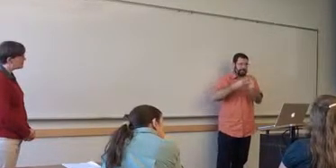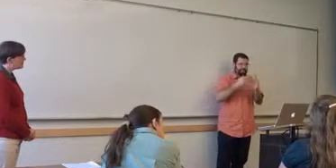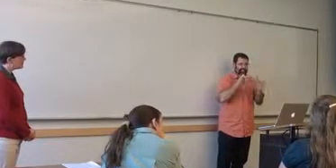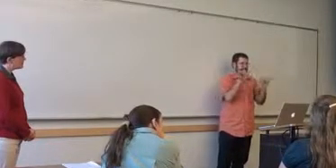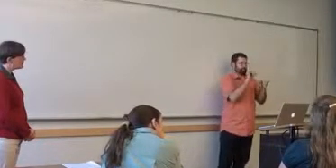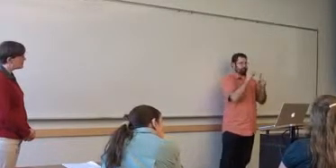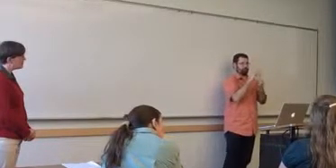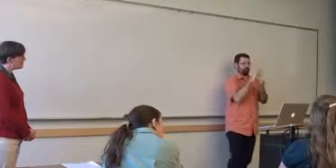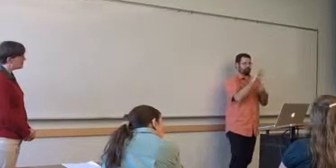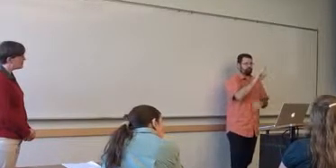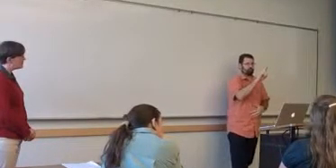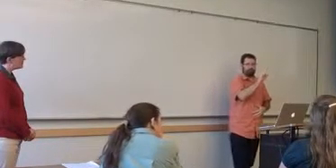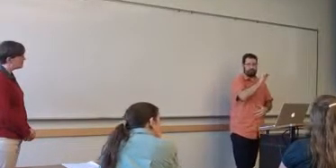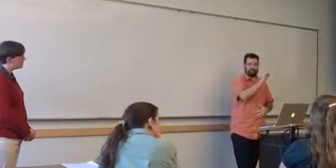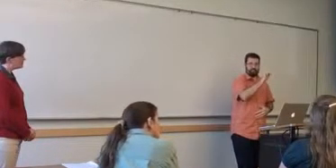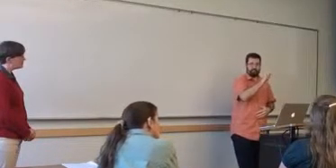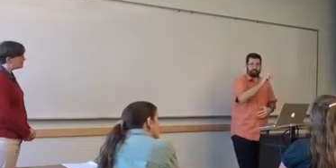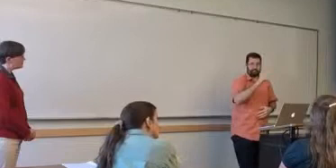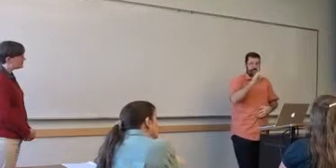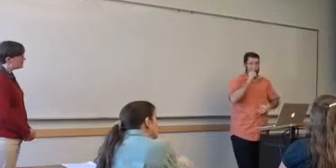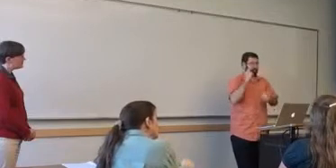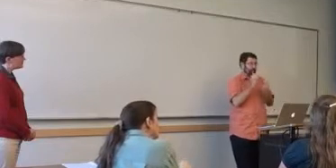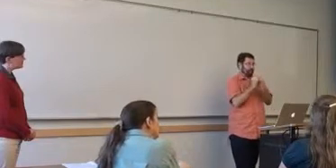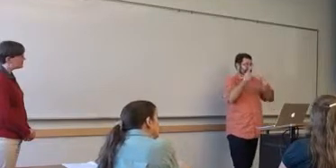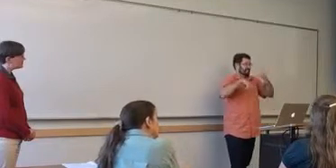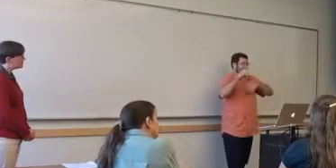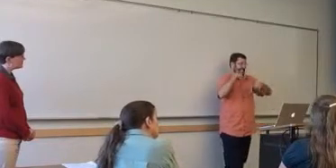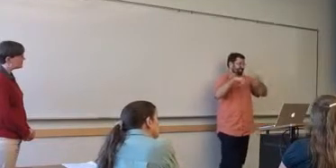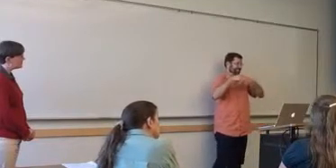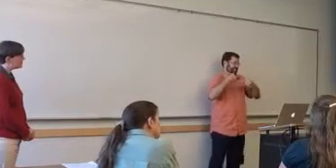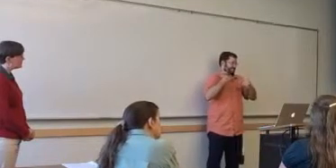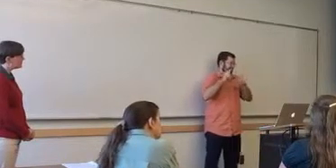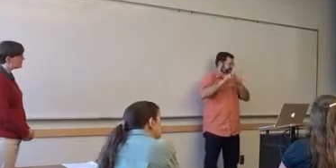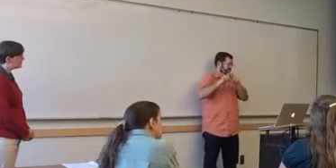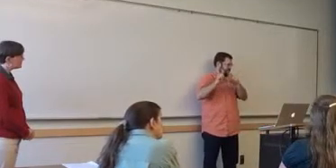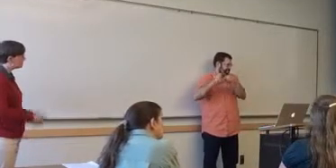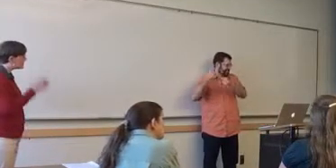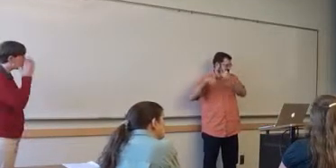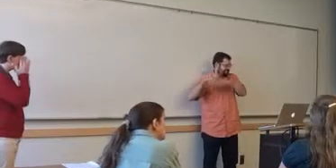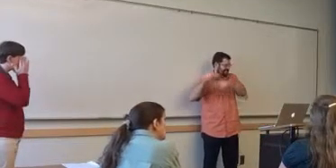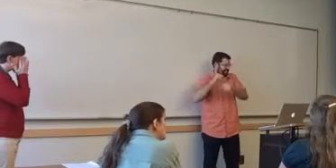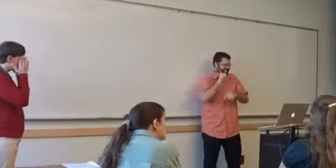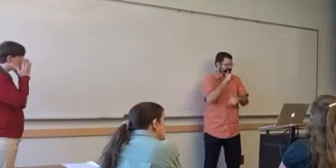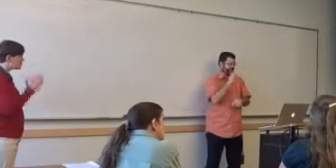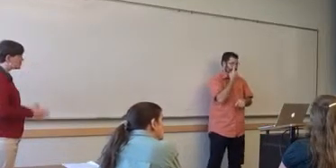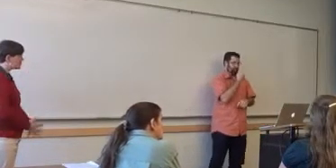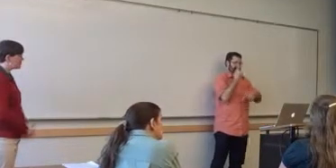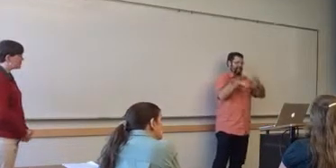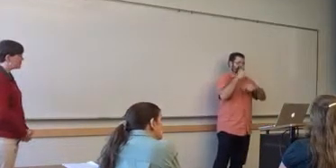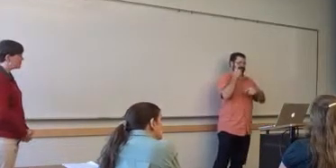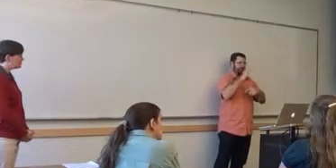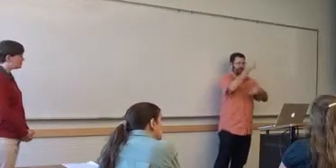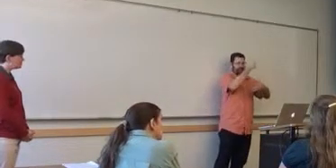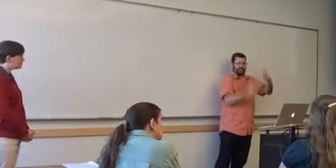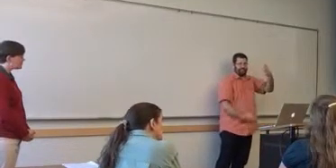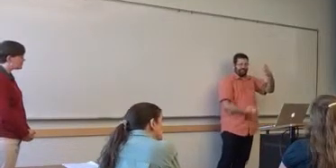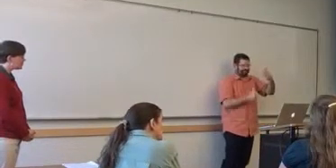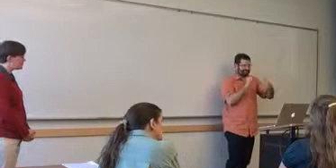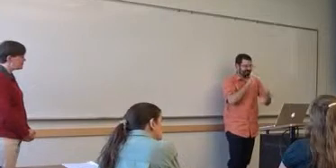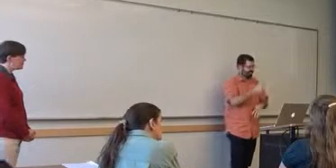different meanings for that single word, but it all sounds the same with run. But in sign, you have different ways of signing each of those. So for each